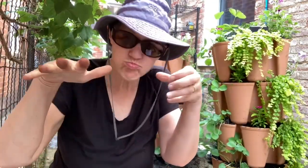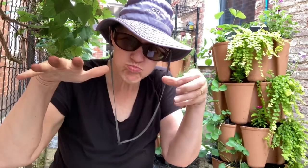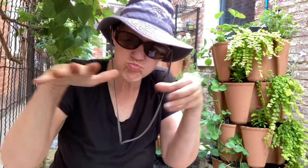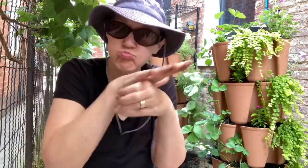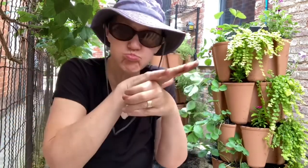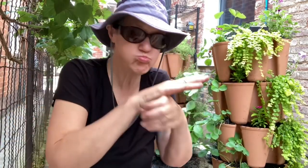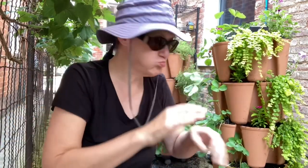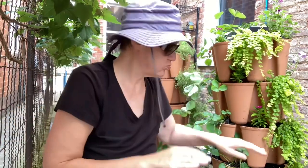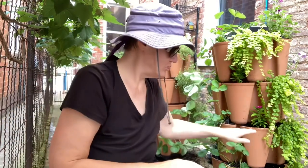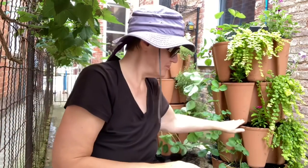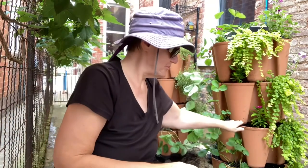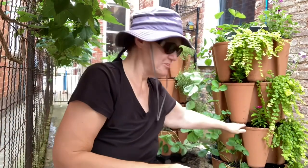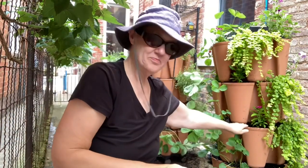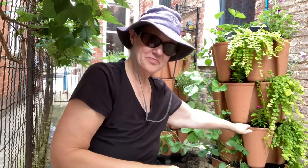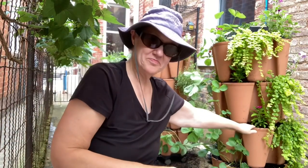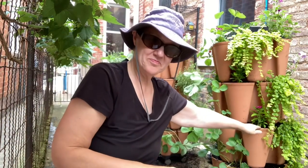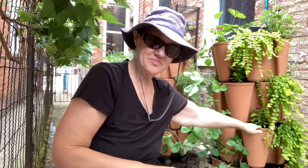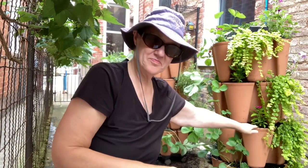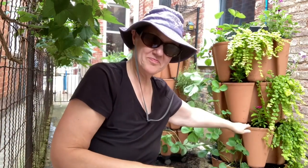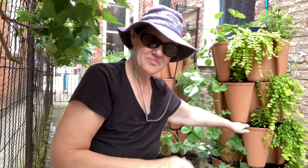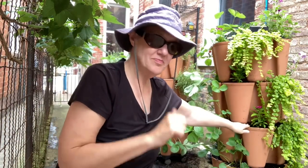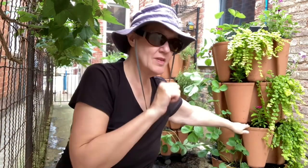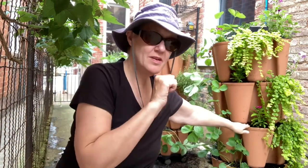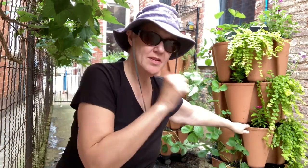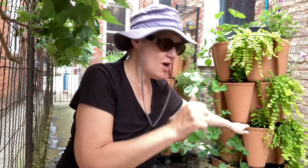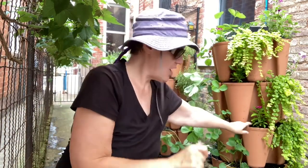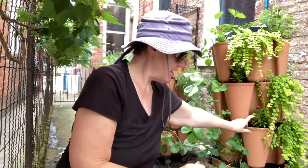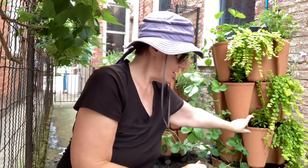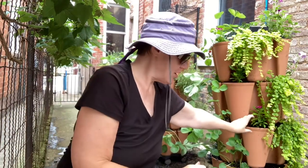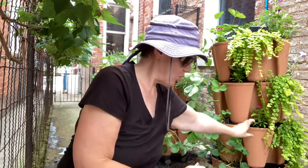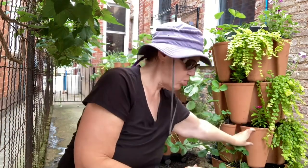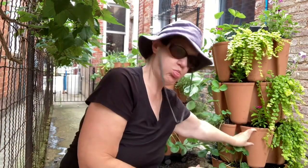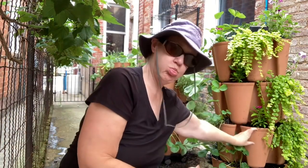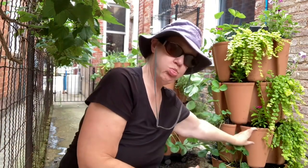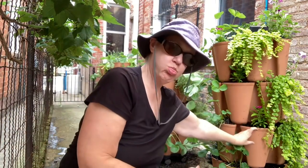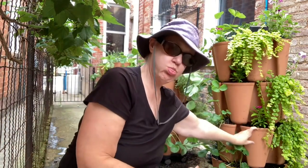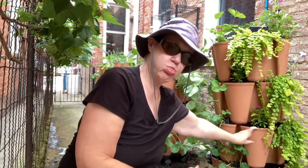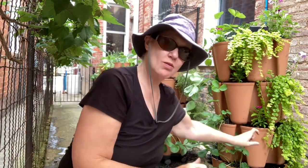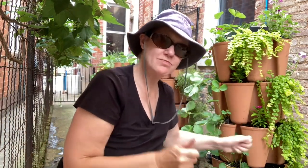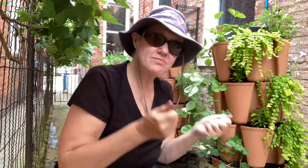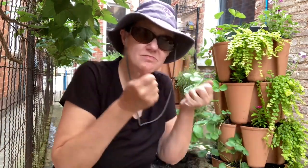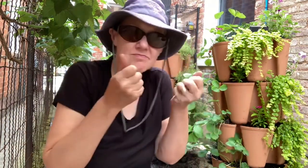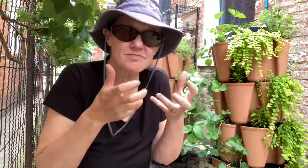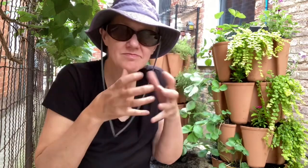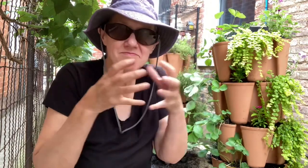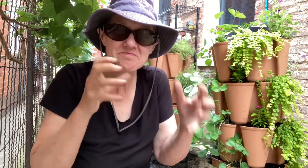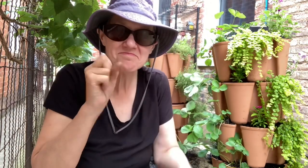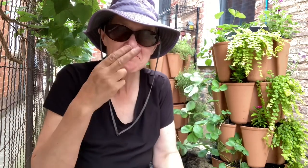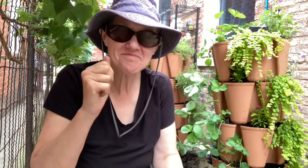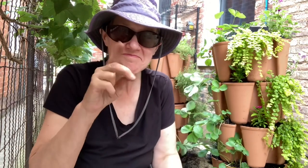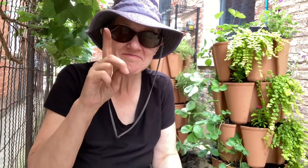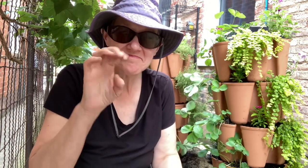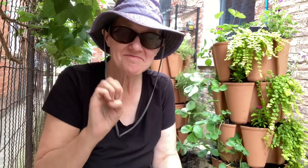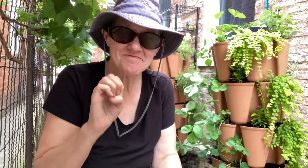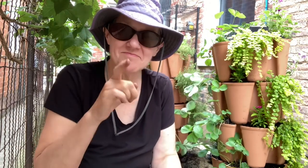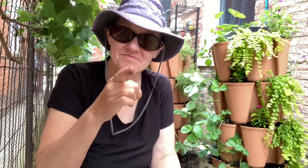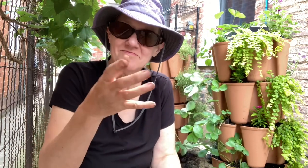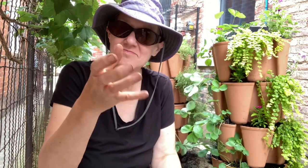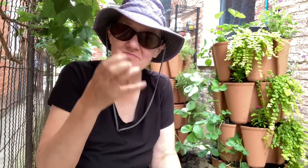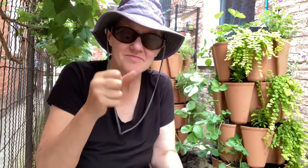You want the soil to go all the way to the top of the tier, not set down and recessed, because that's going to give